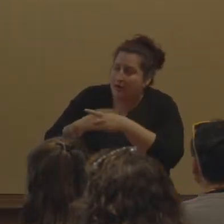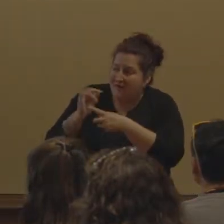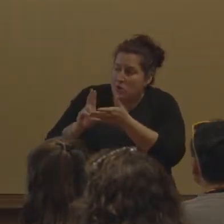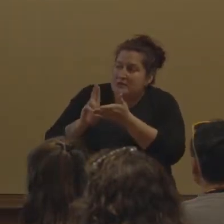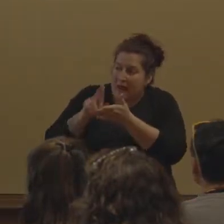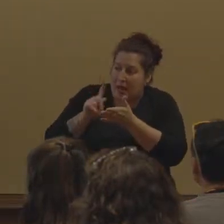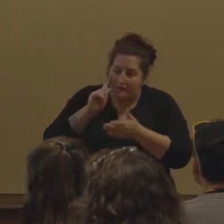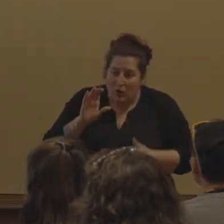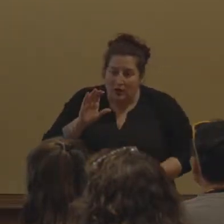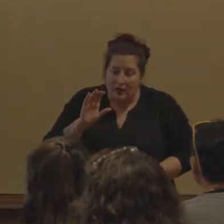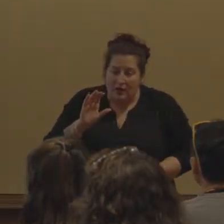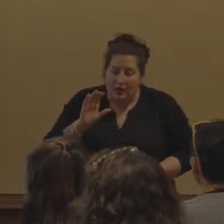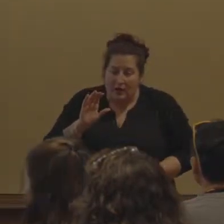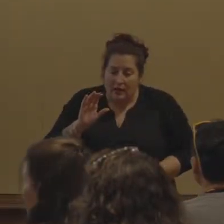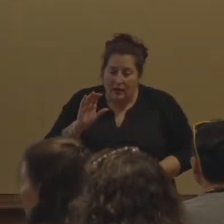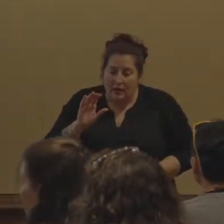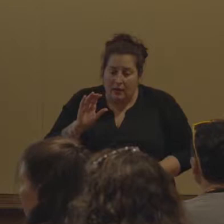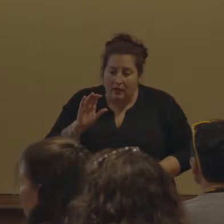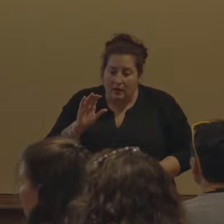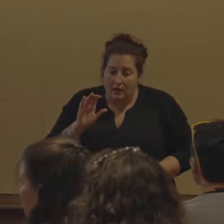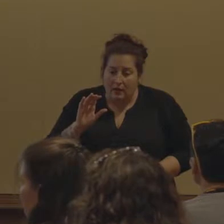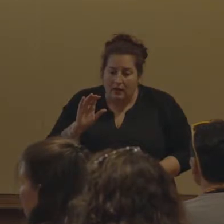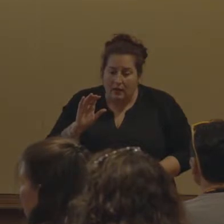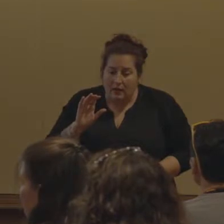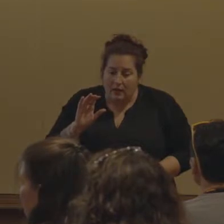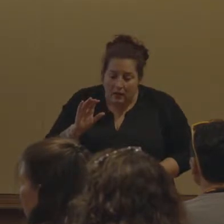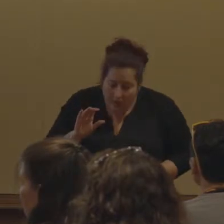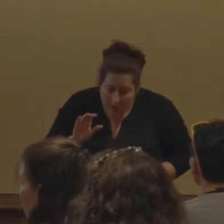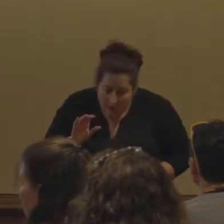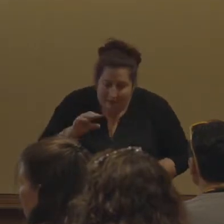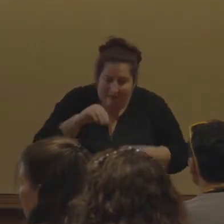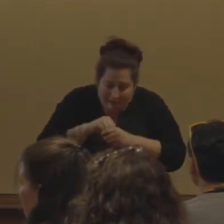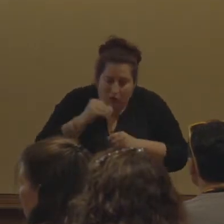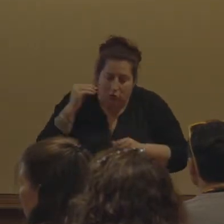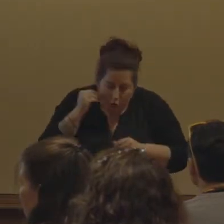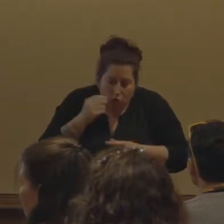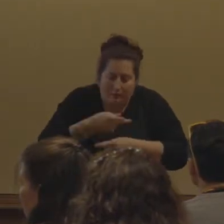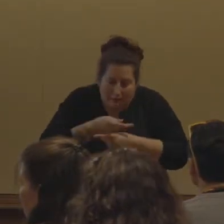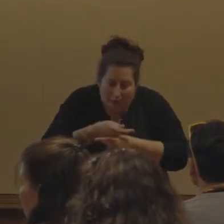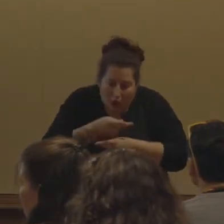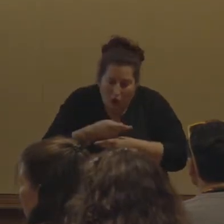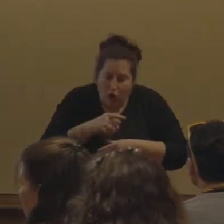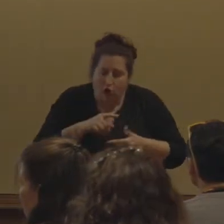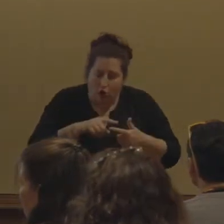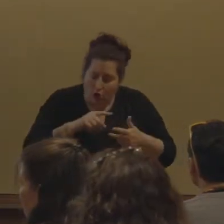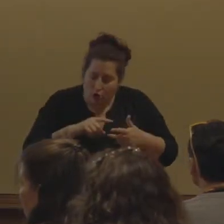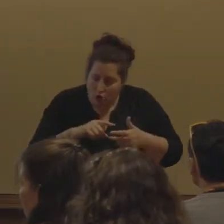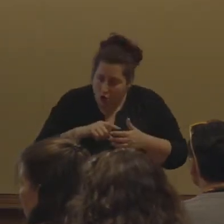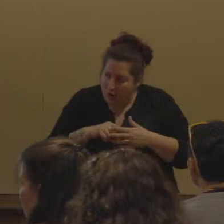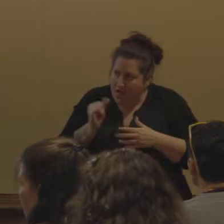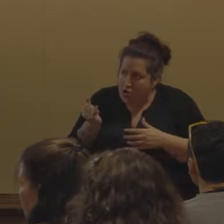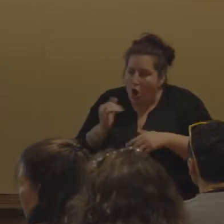for CDC Plus, and they'll take care of them in-home care, actually